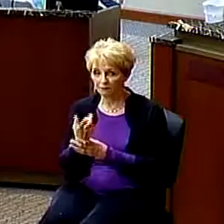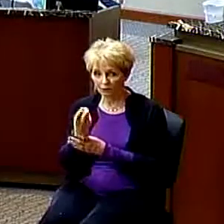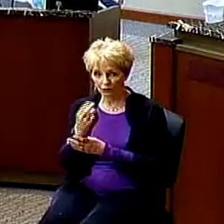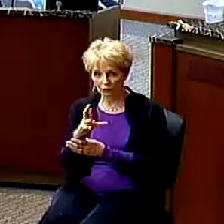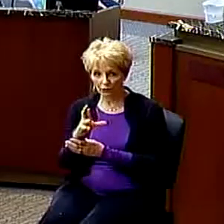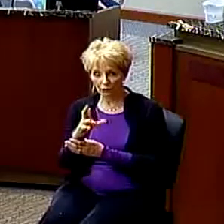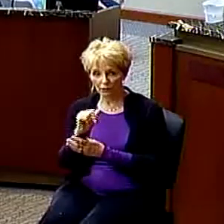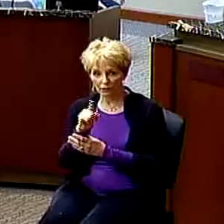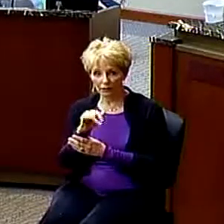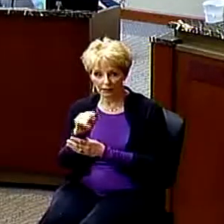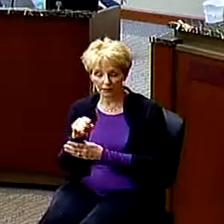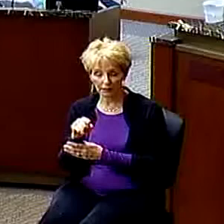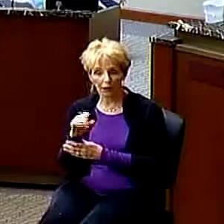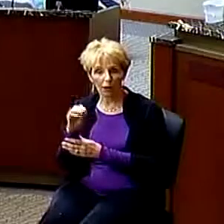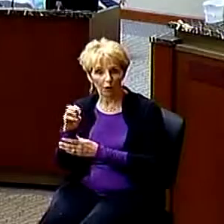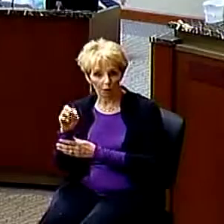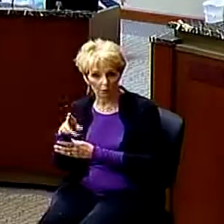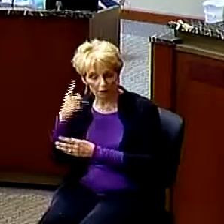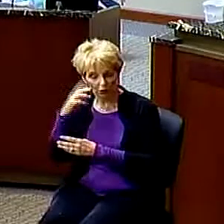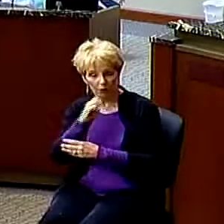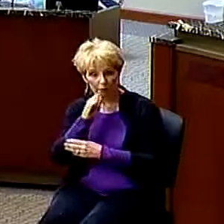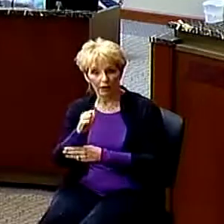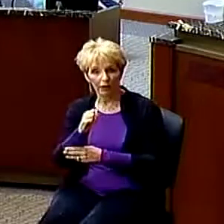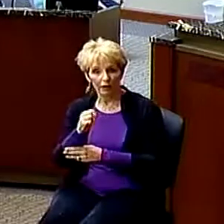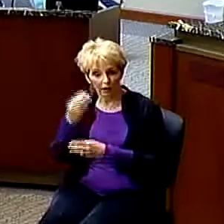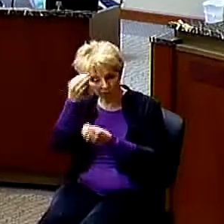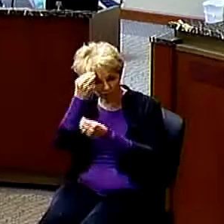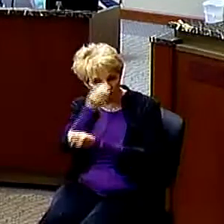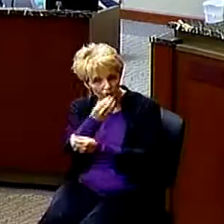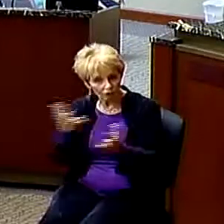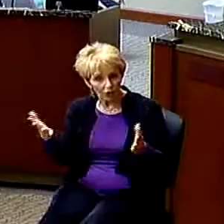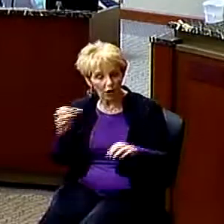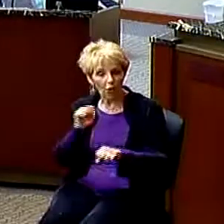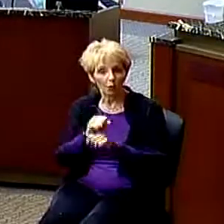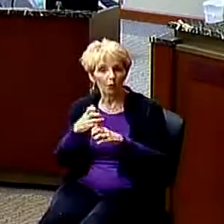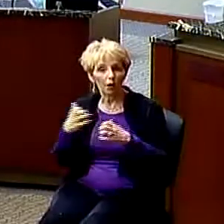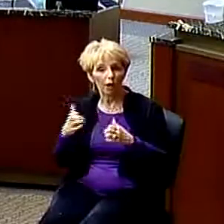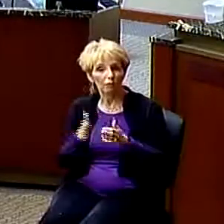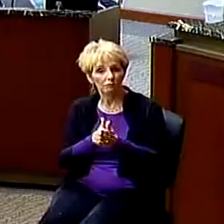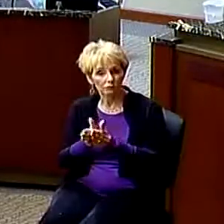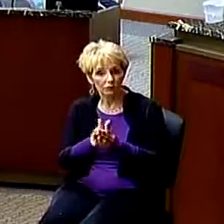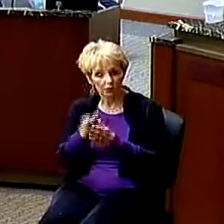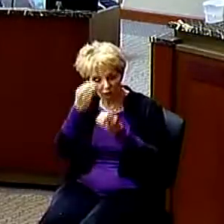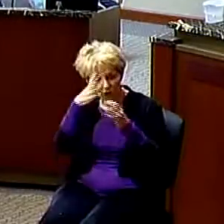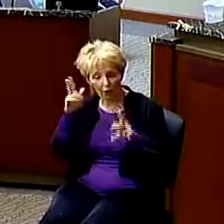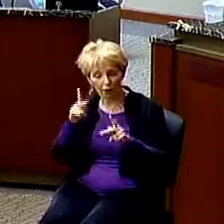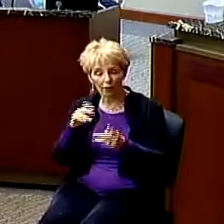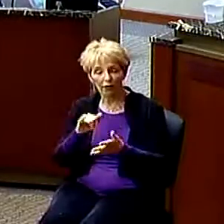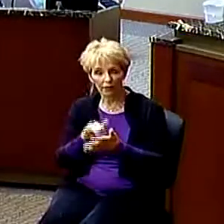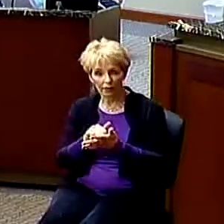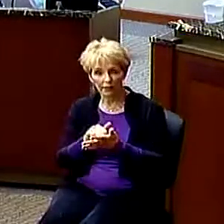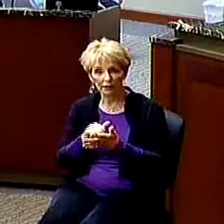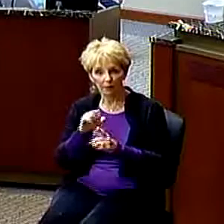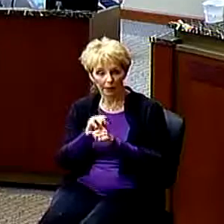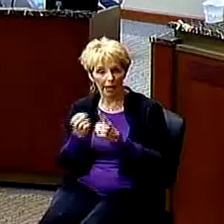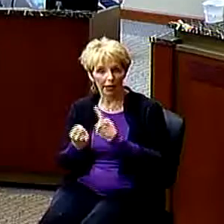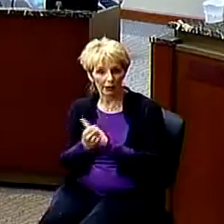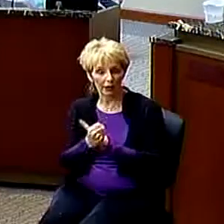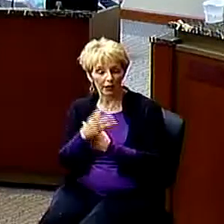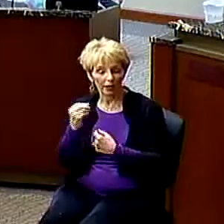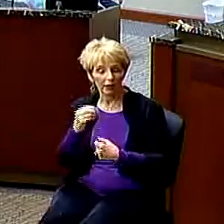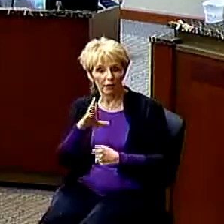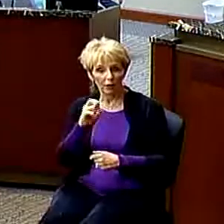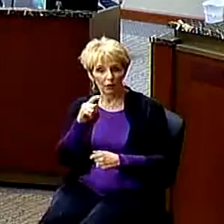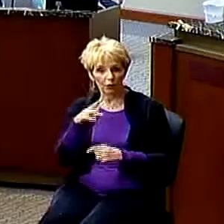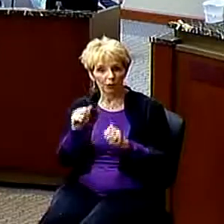Dr. Aziz Omar for being a messenger who has worked with much energy to inform the public of this matter. As a